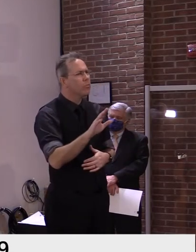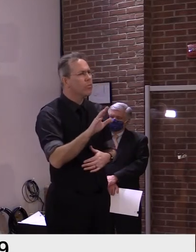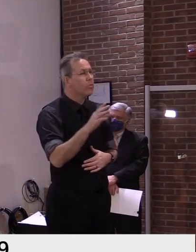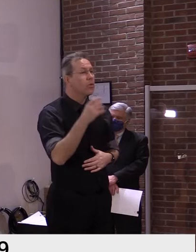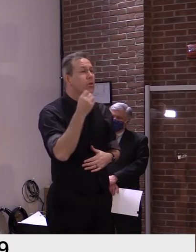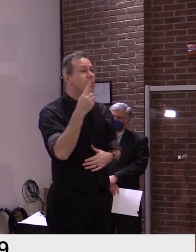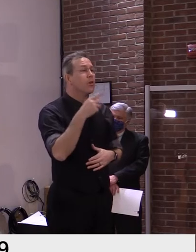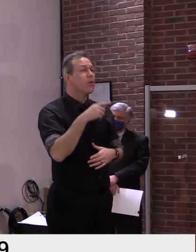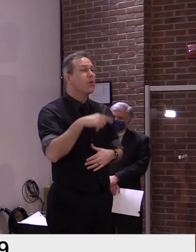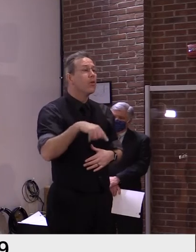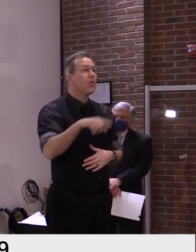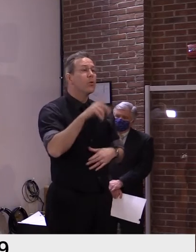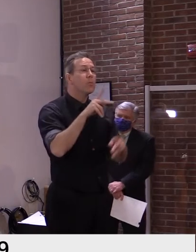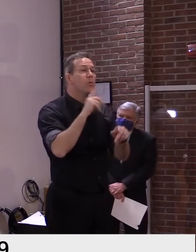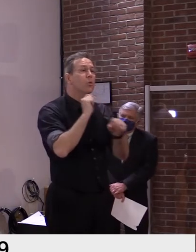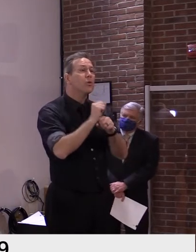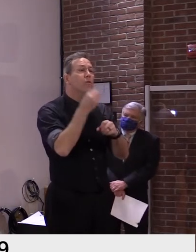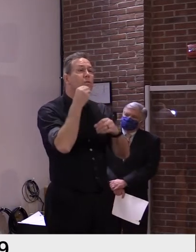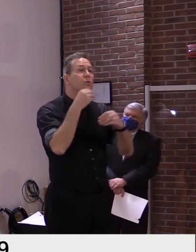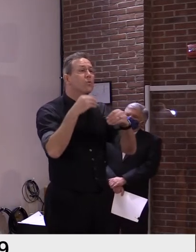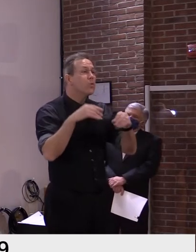that or found that.